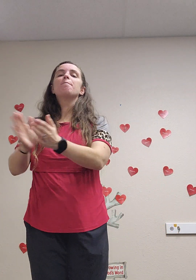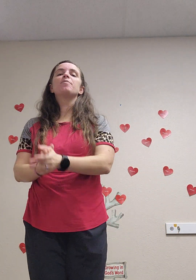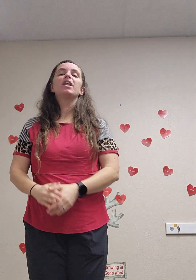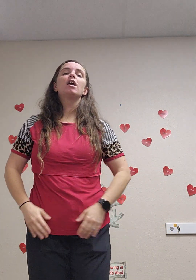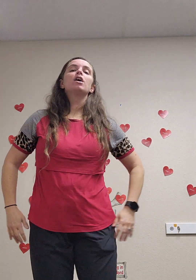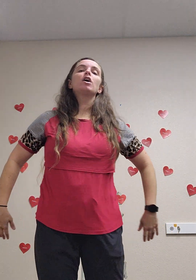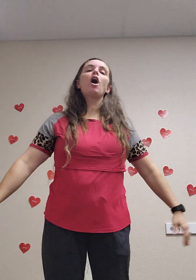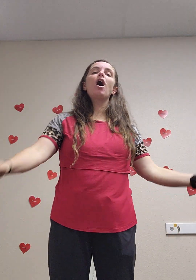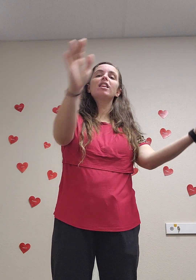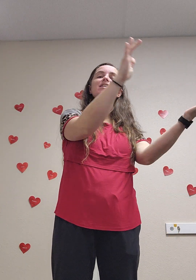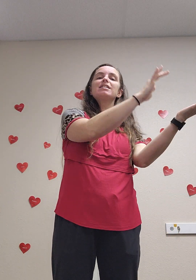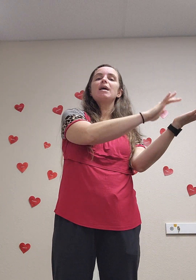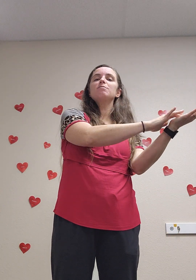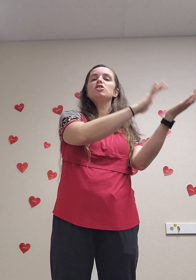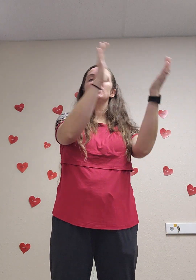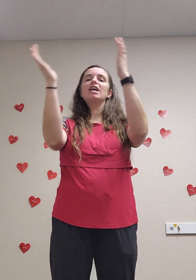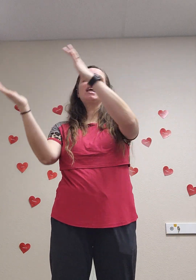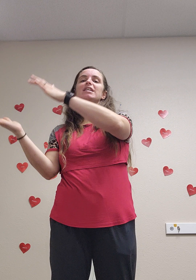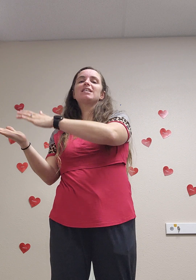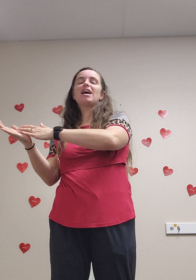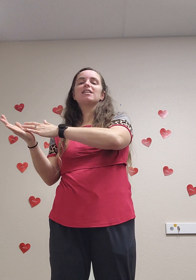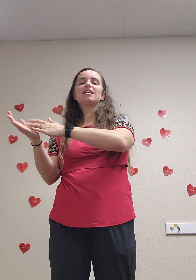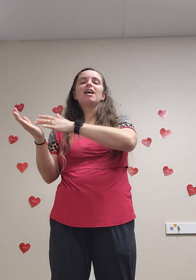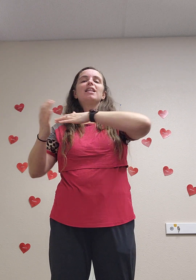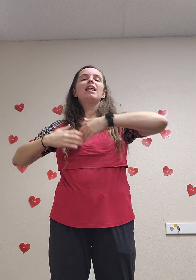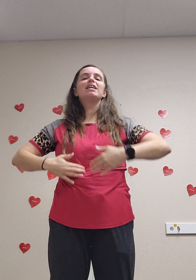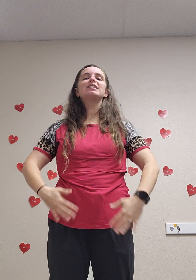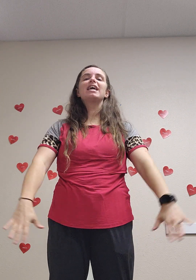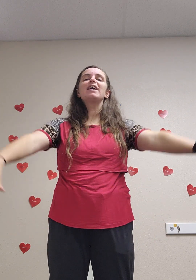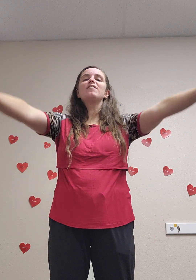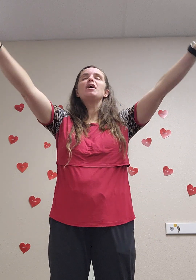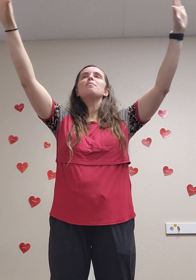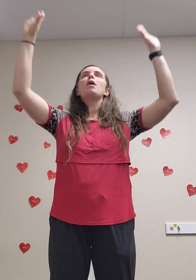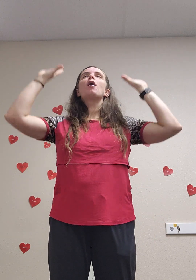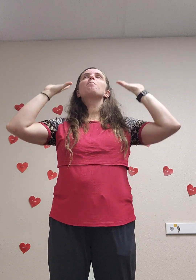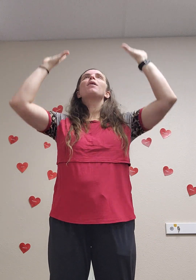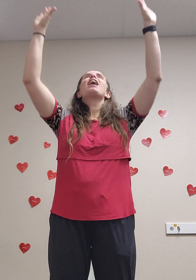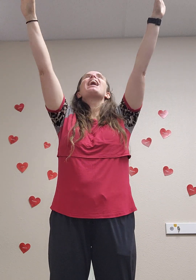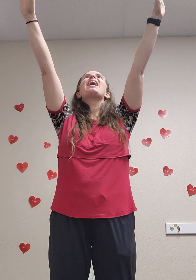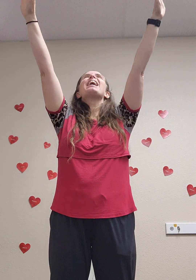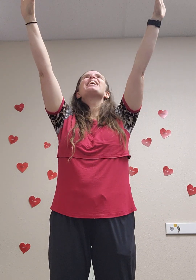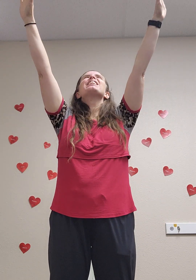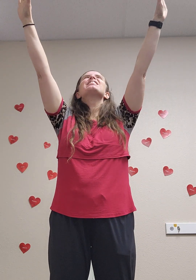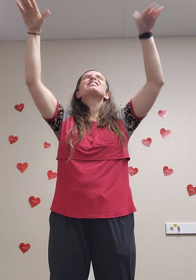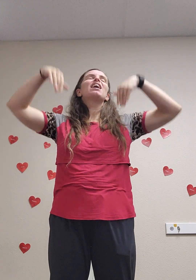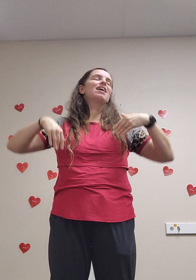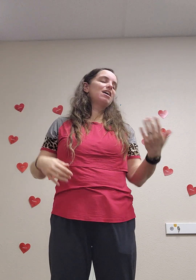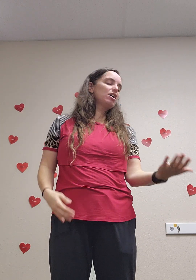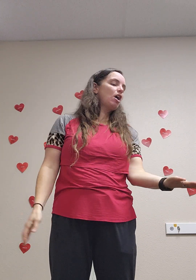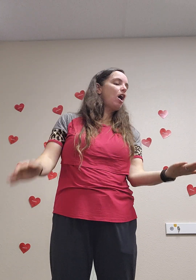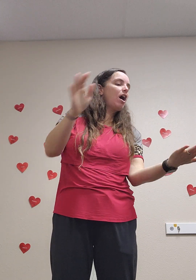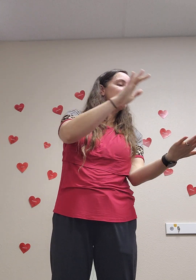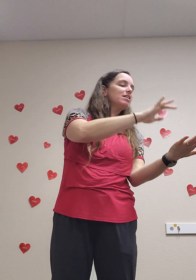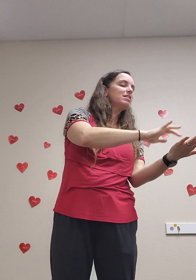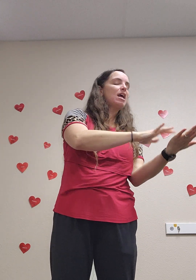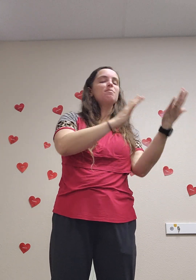Call His name Jesus, let's give Him our praise Call His name